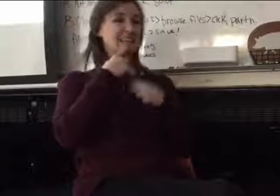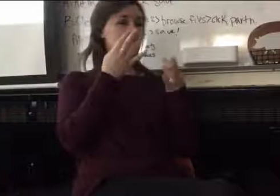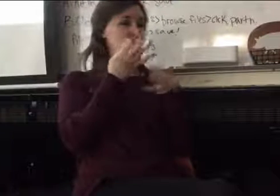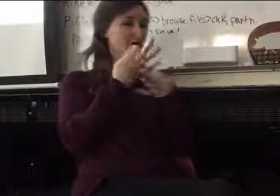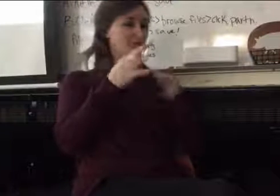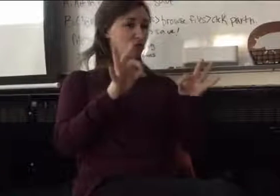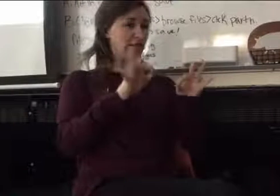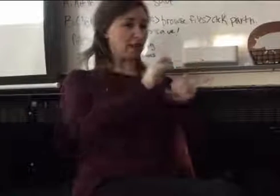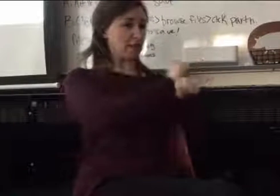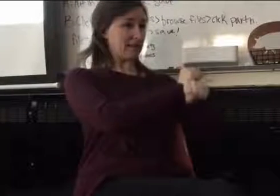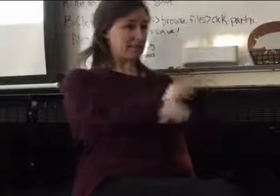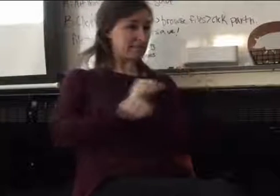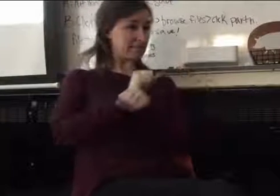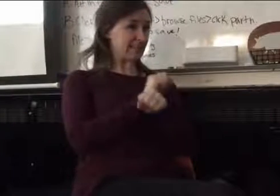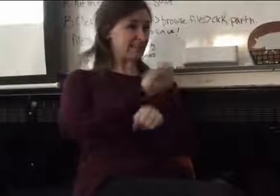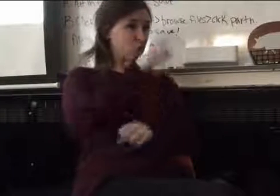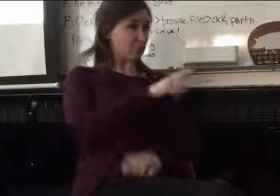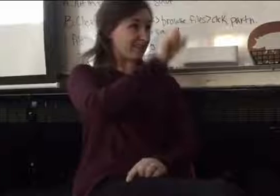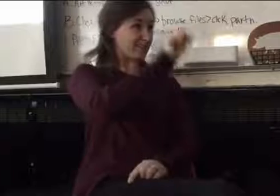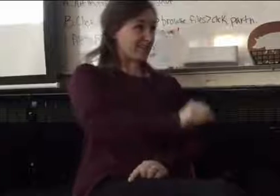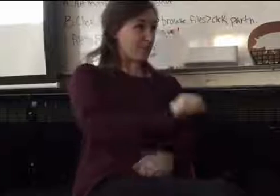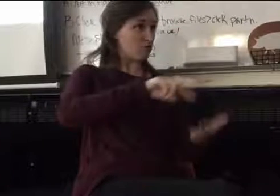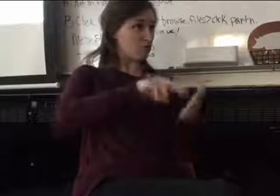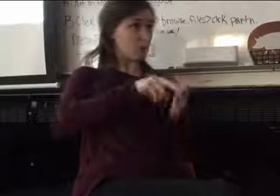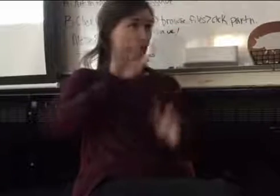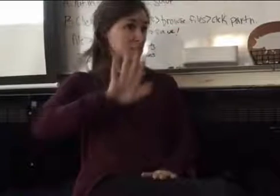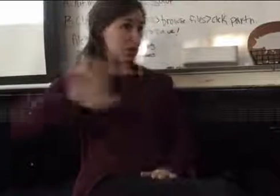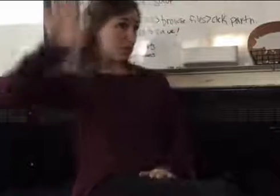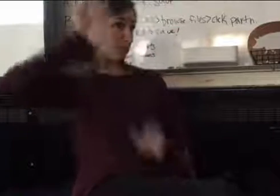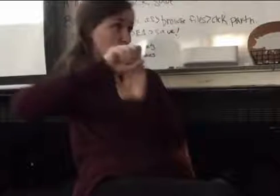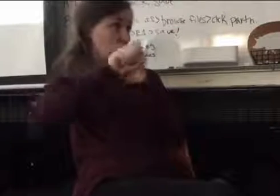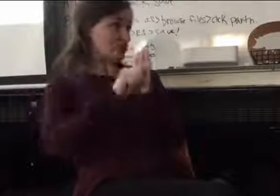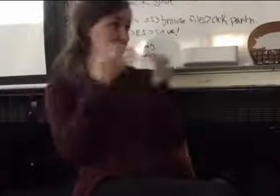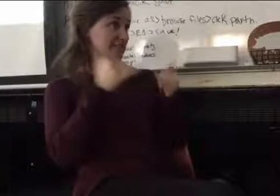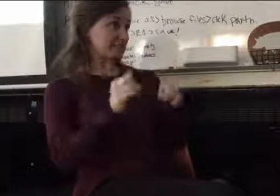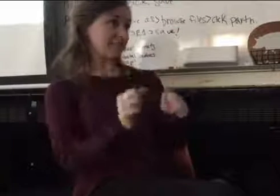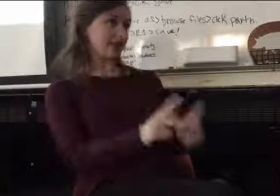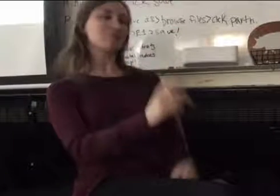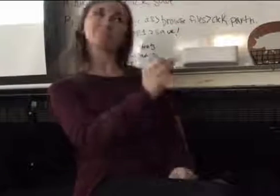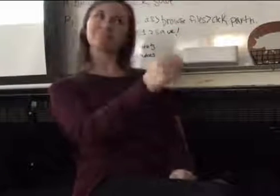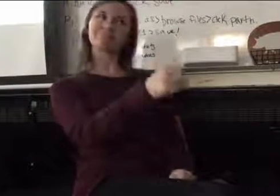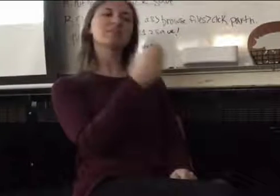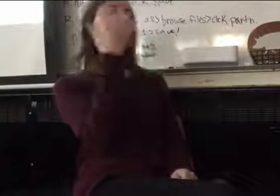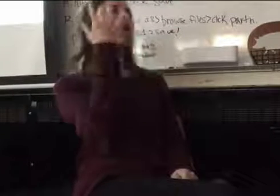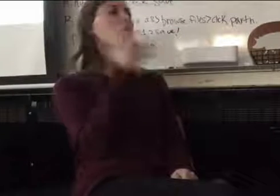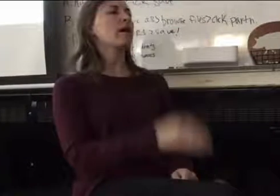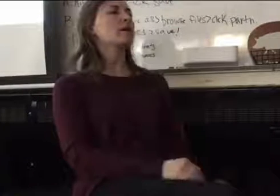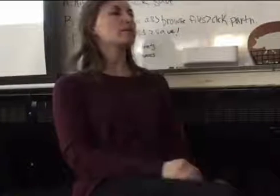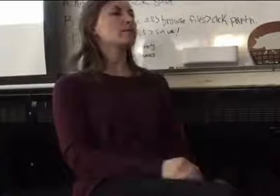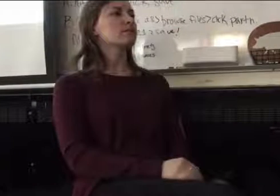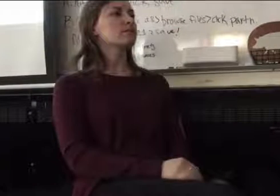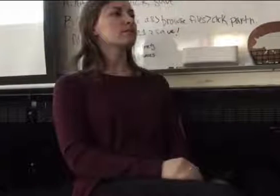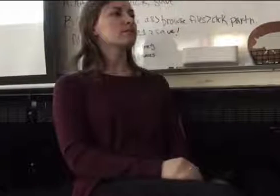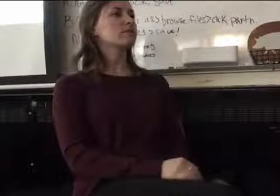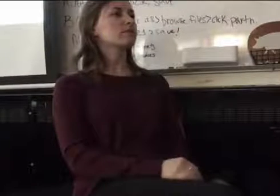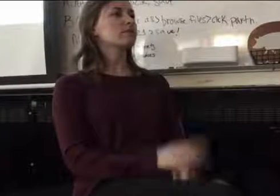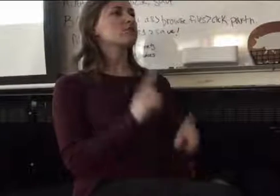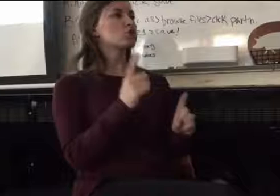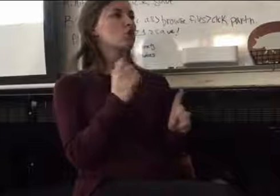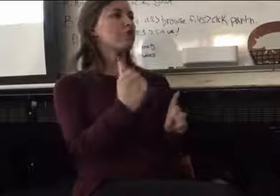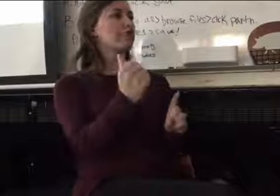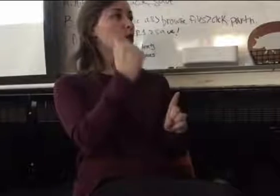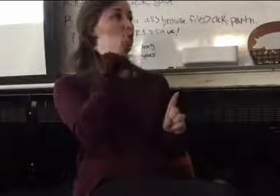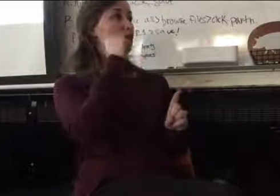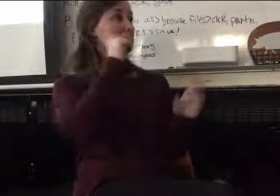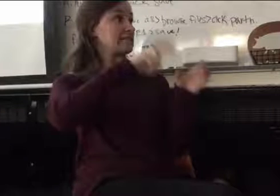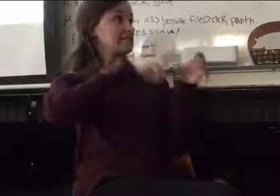were the border states still allowed to have slaves? Yes. And why do you think the border states would be allowed to have slaves? So they won't say. So they wouldn't secede. It